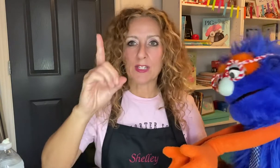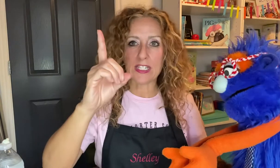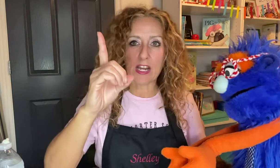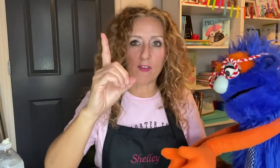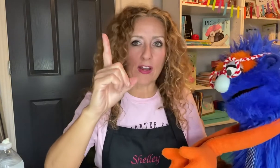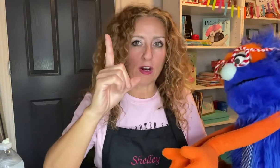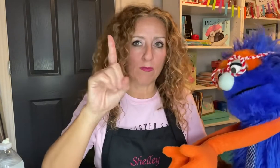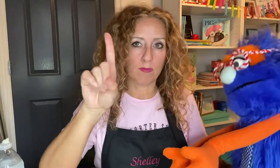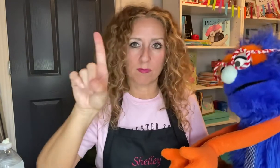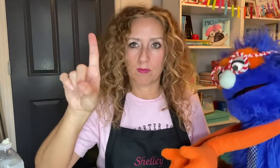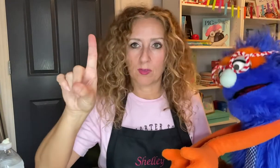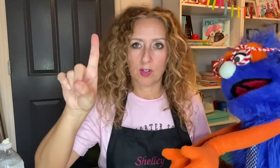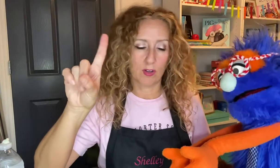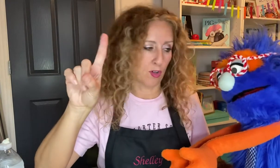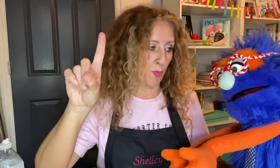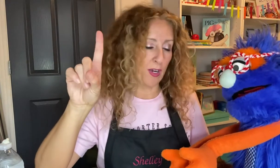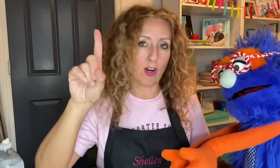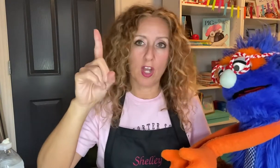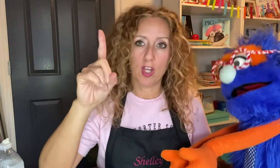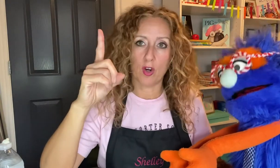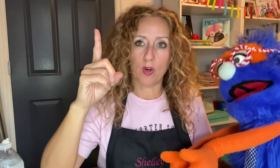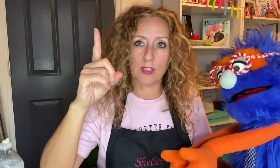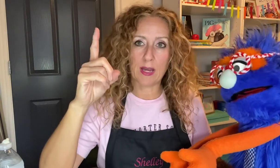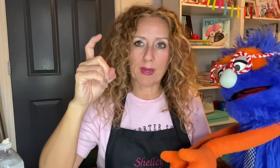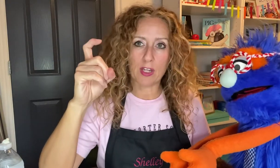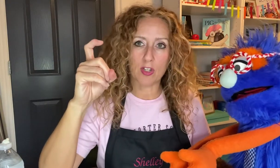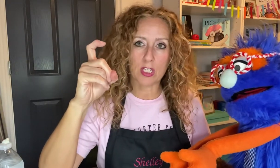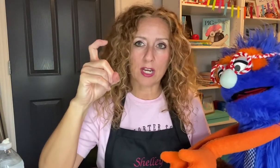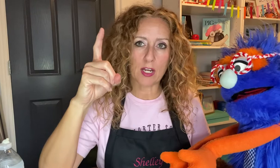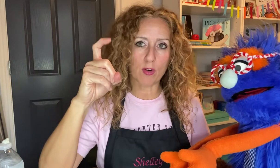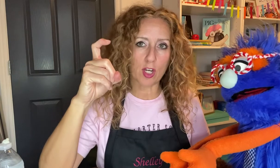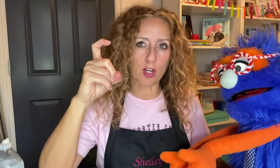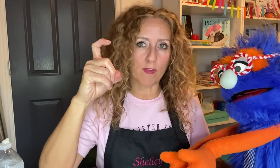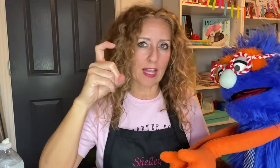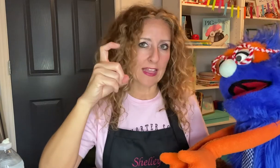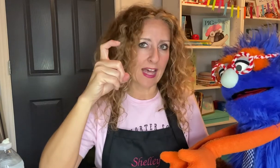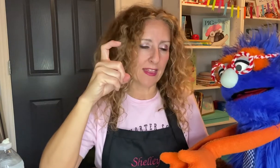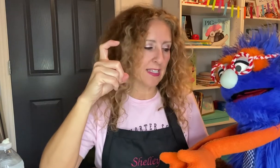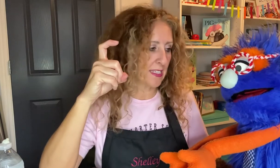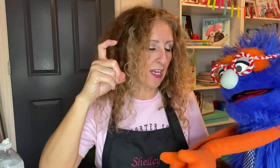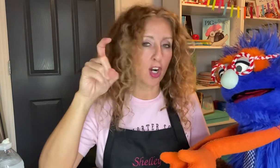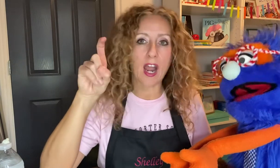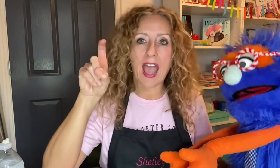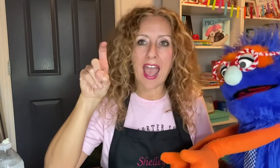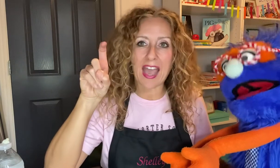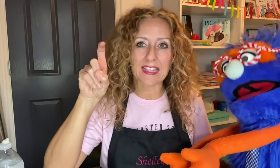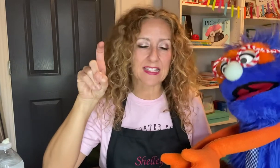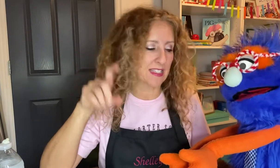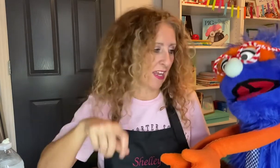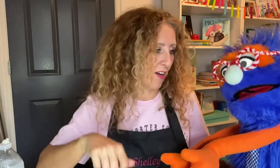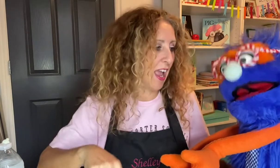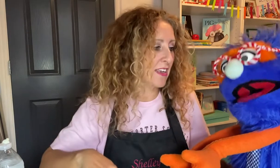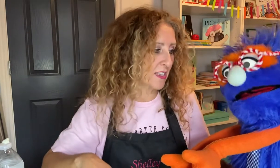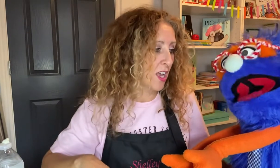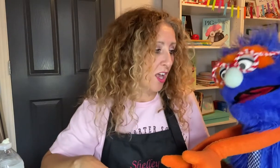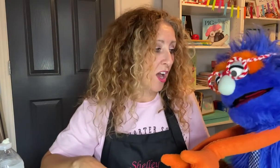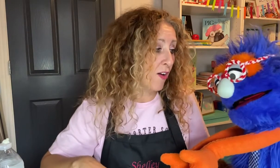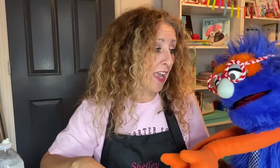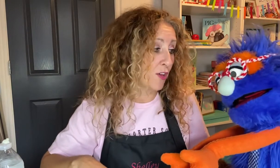we just take our finger, your pointer, and hold it up and you just kind of crook it over like that. That's letter X. That's easy. That's easy. Yeah. Okay. You